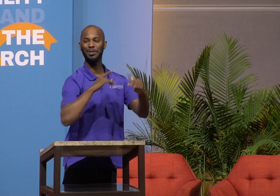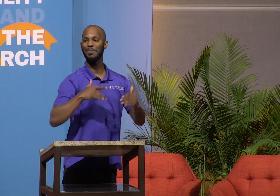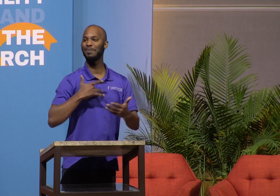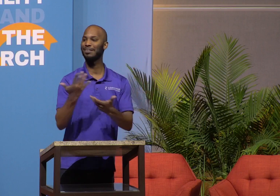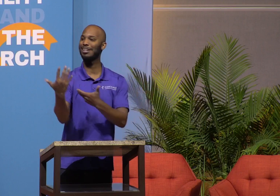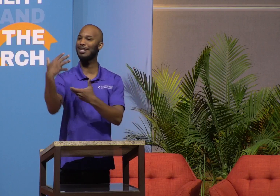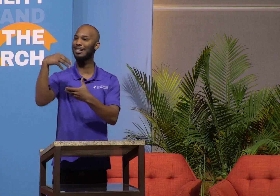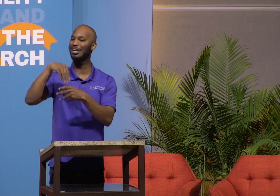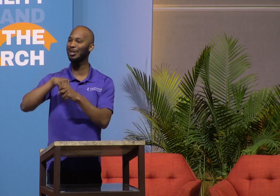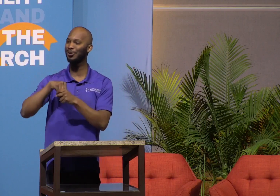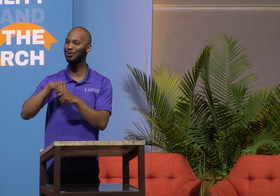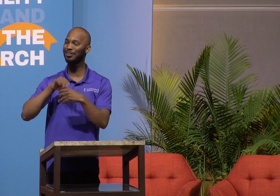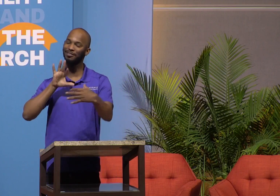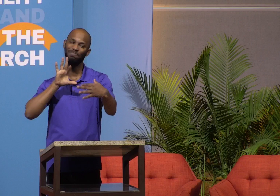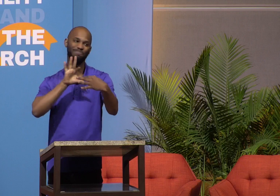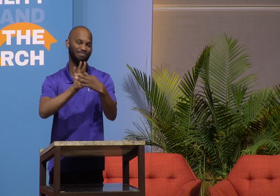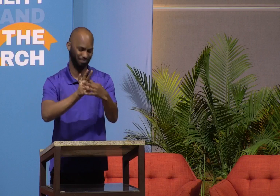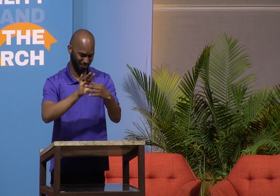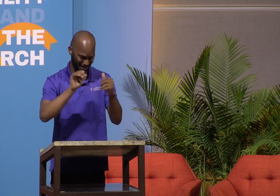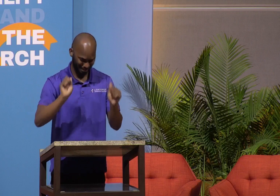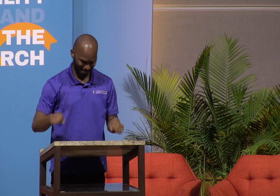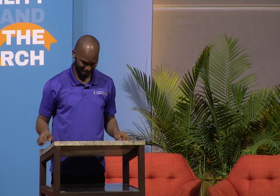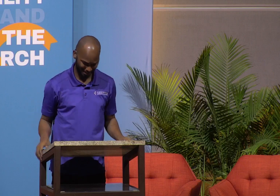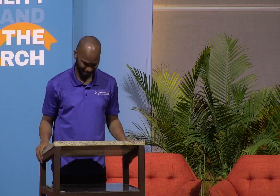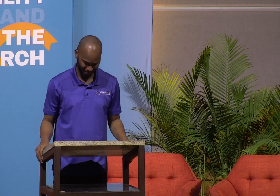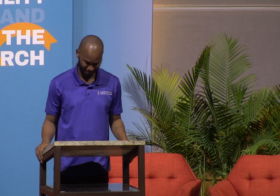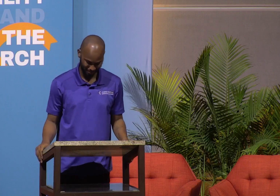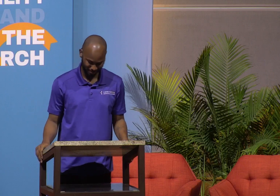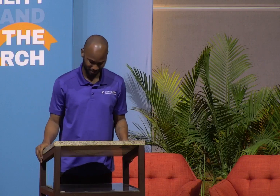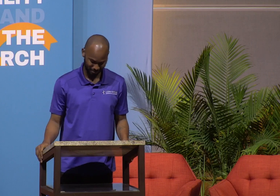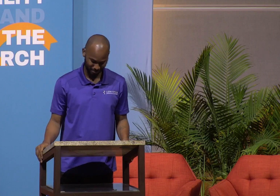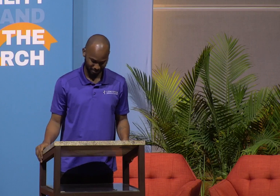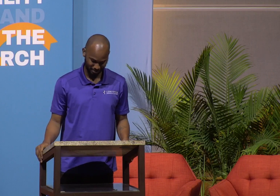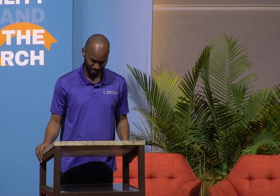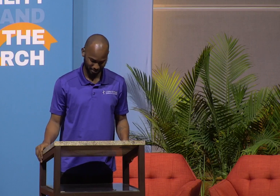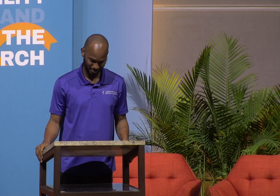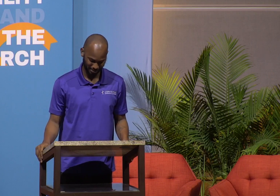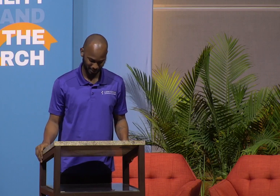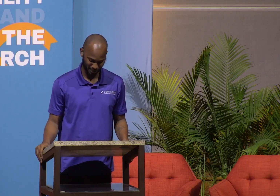not always just about accessibility. It's about inclusivity.